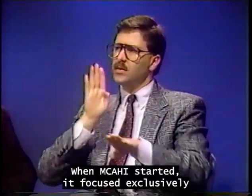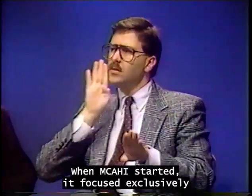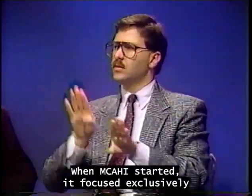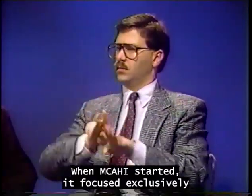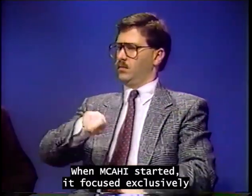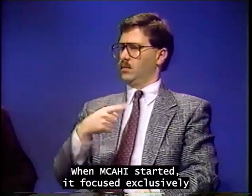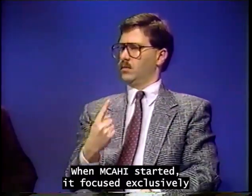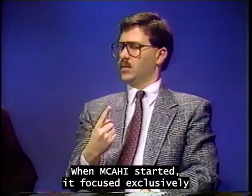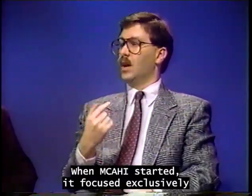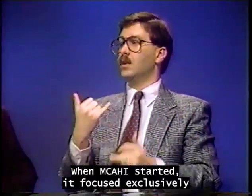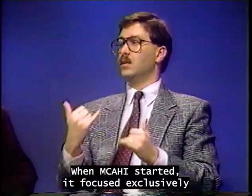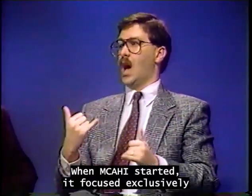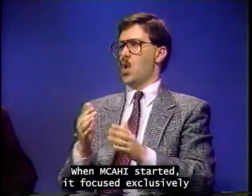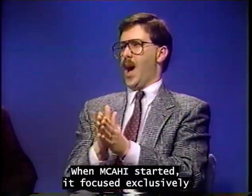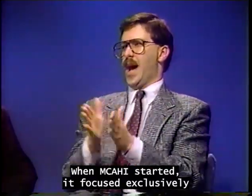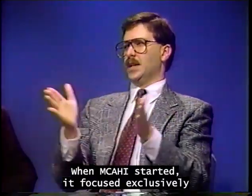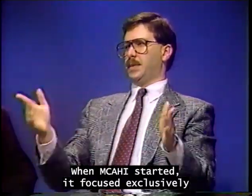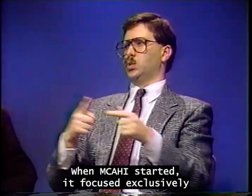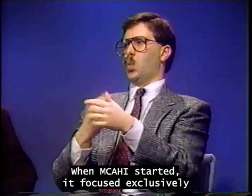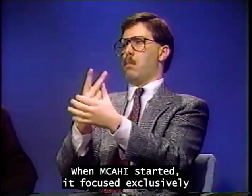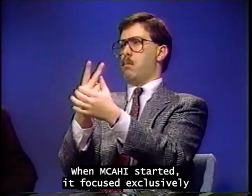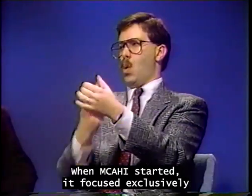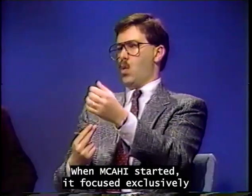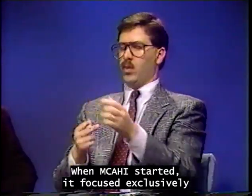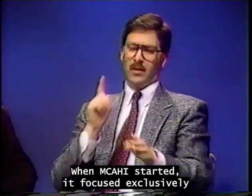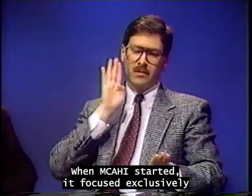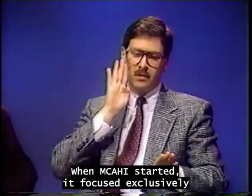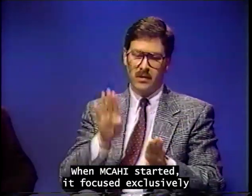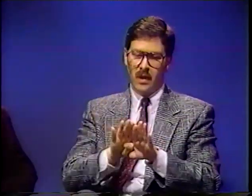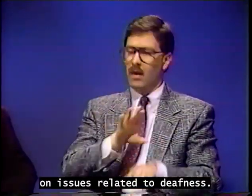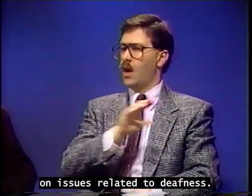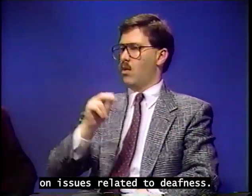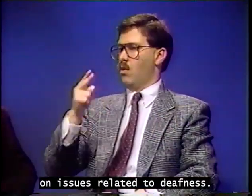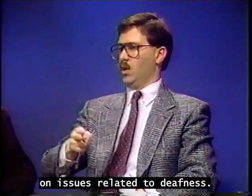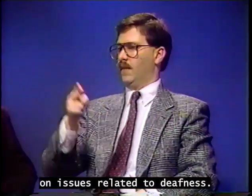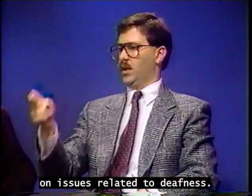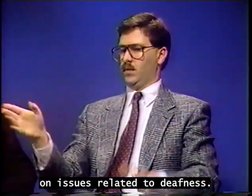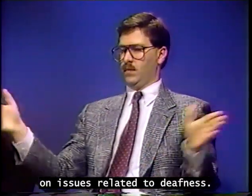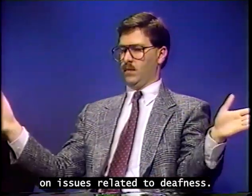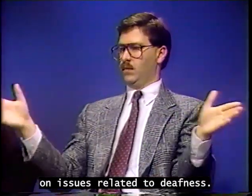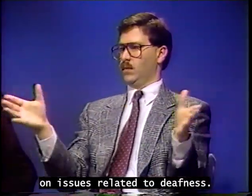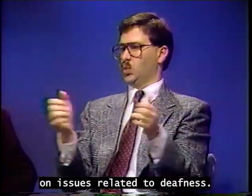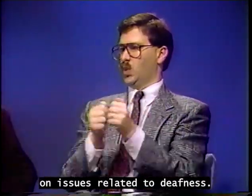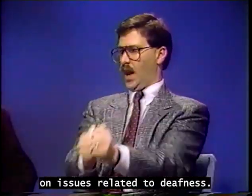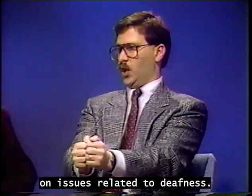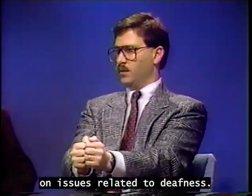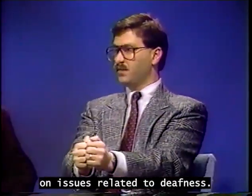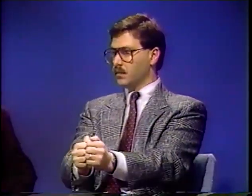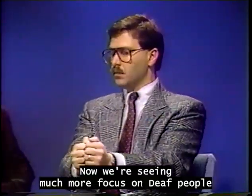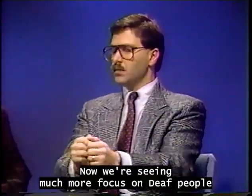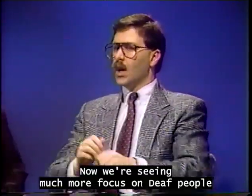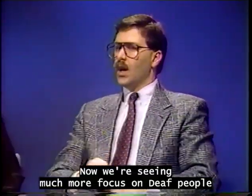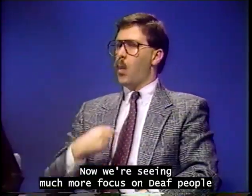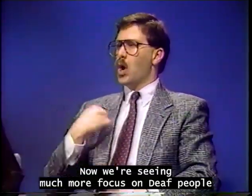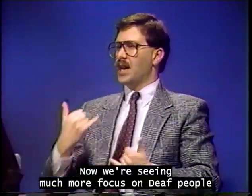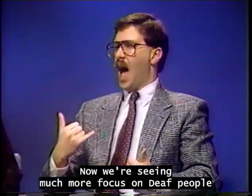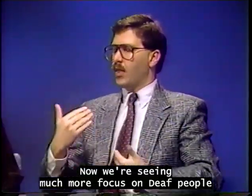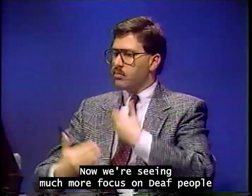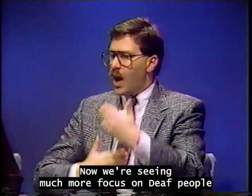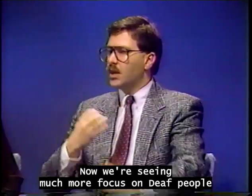When MCI started, it focused exclusively on issues related to deafness. Now we're seeing much more focus